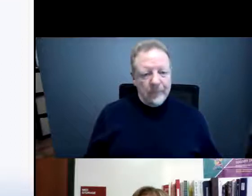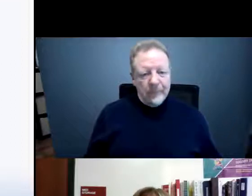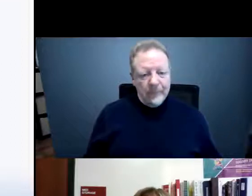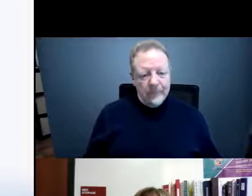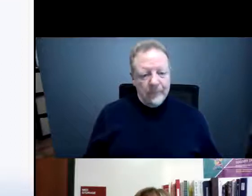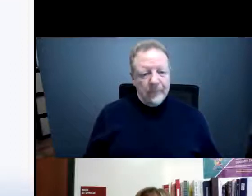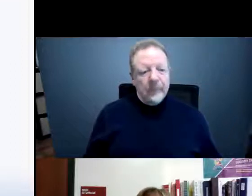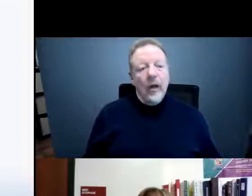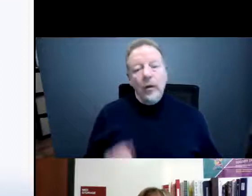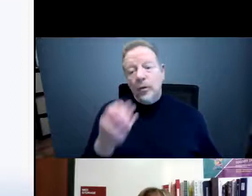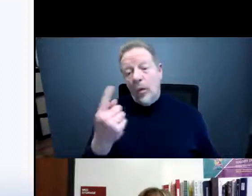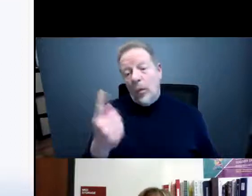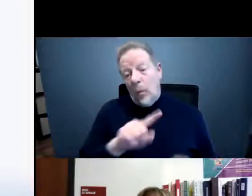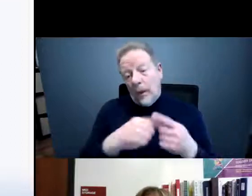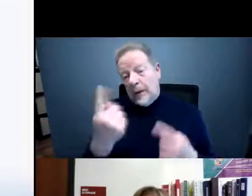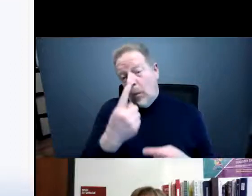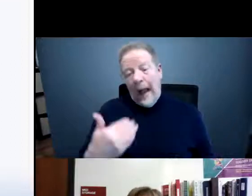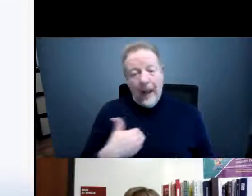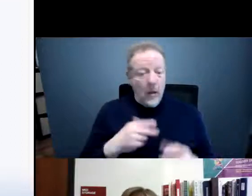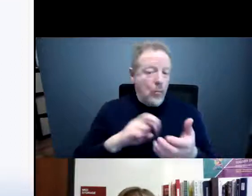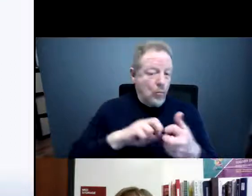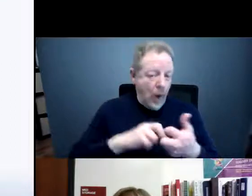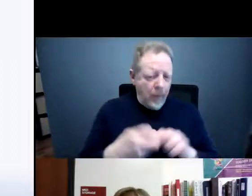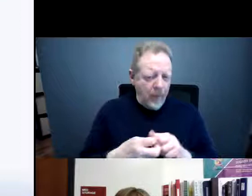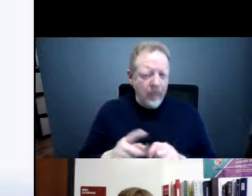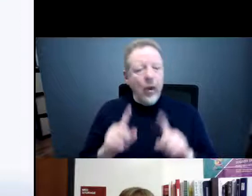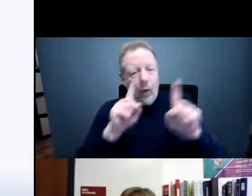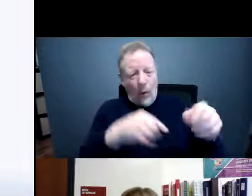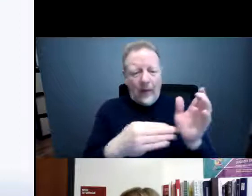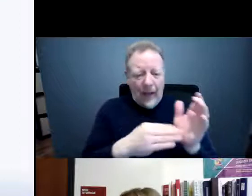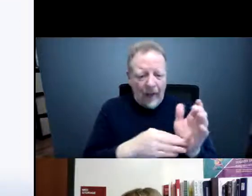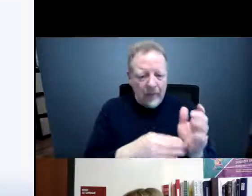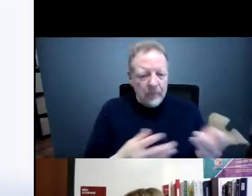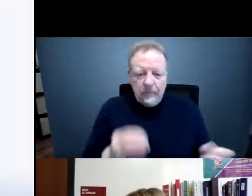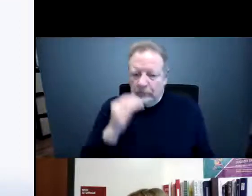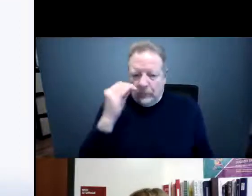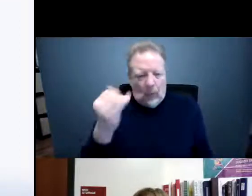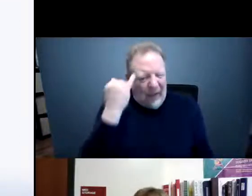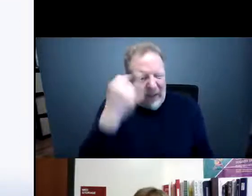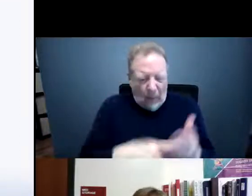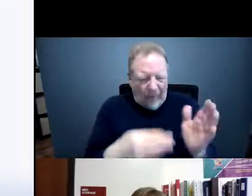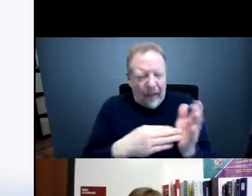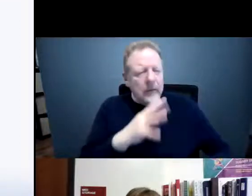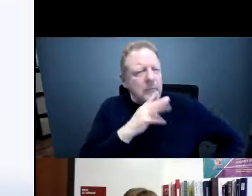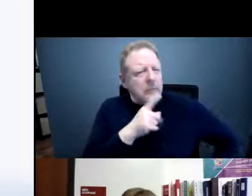So when someone has a problem, they go to the doctor, no idea what the doctor said, don't know what the problem is,